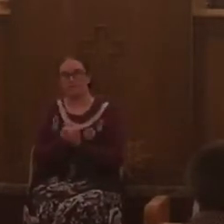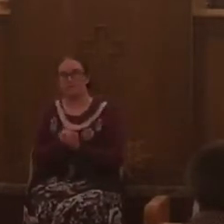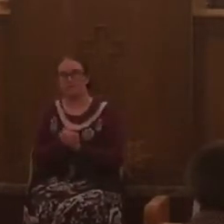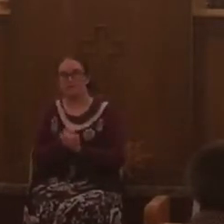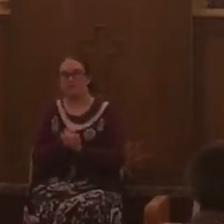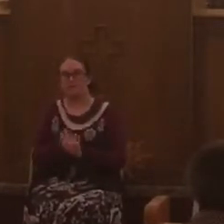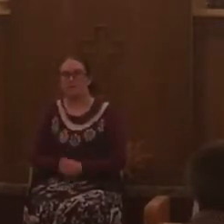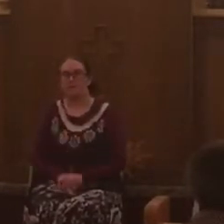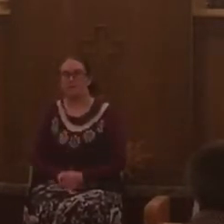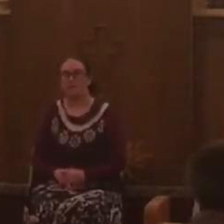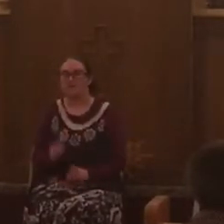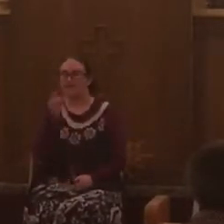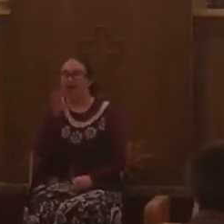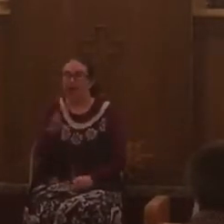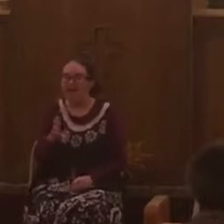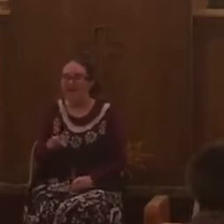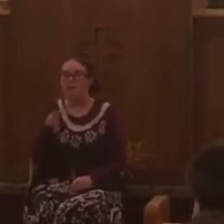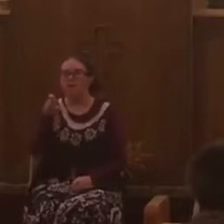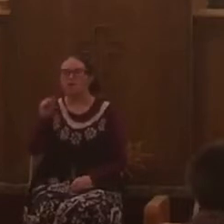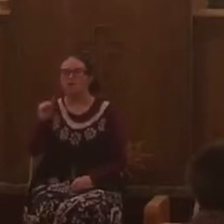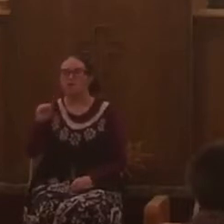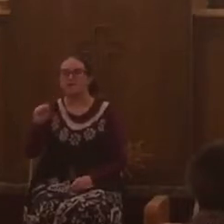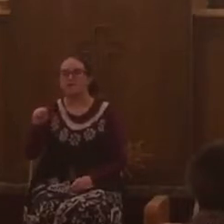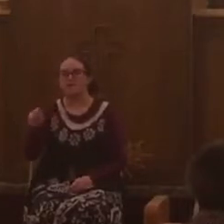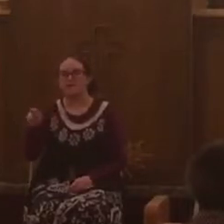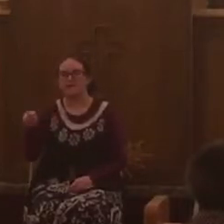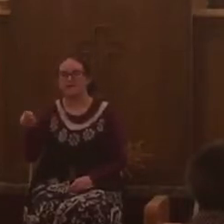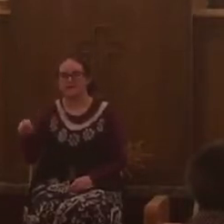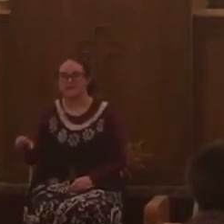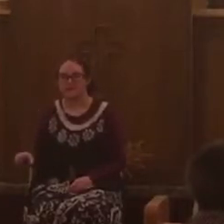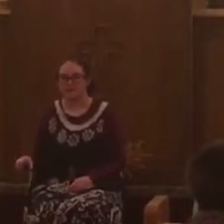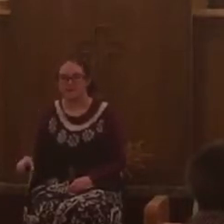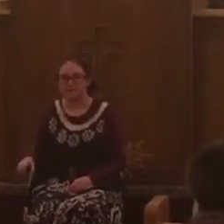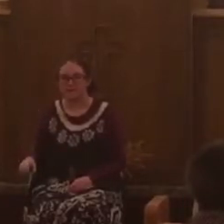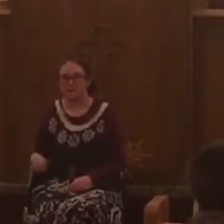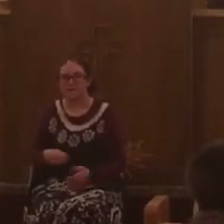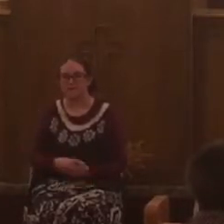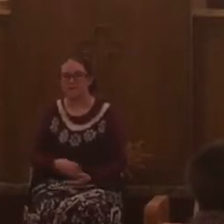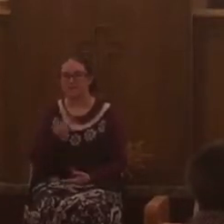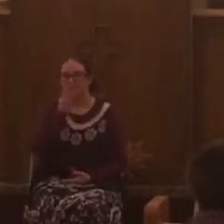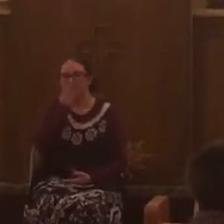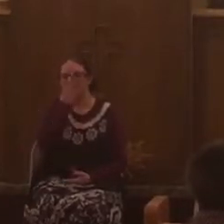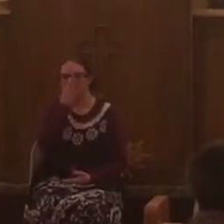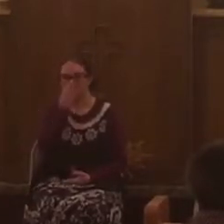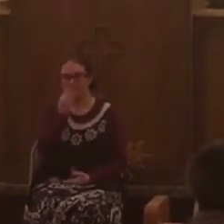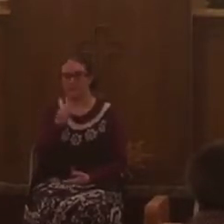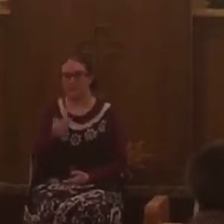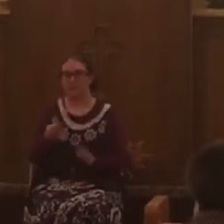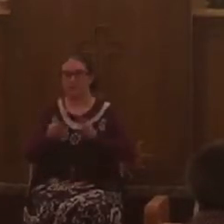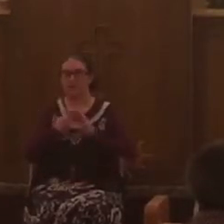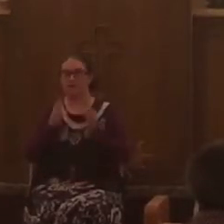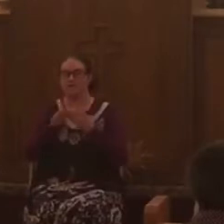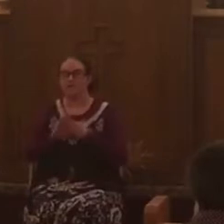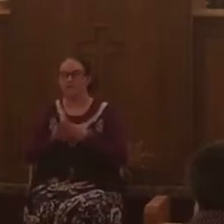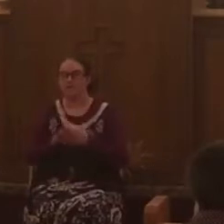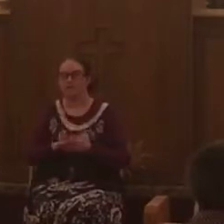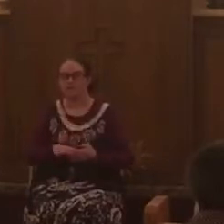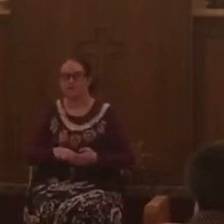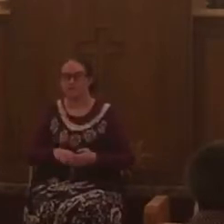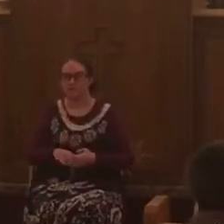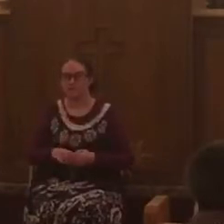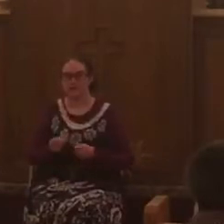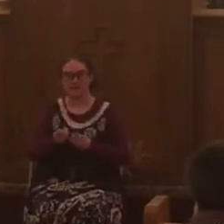Hallelujah. Wherewith you may resist. You're going to resist. Amen. The Bible tells me if we resist the